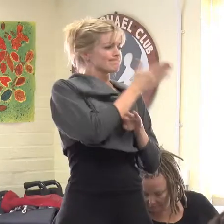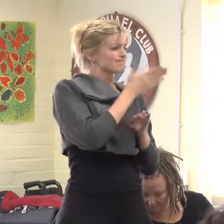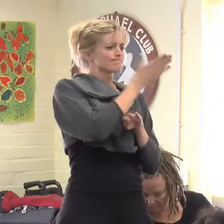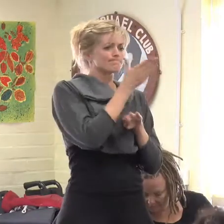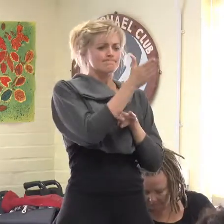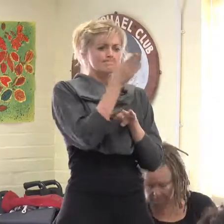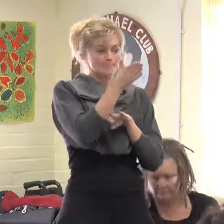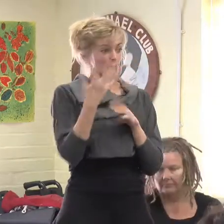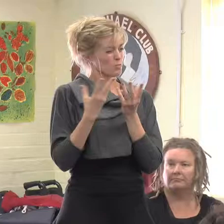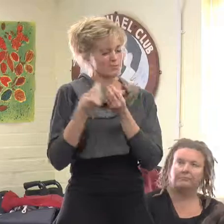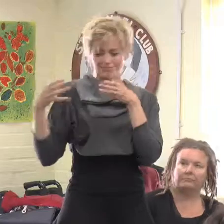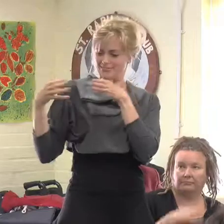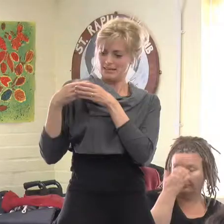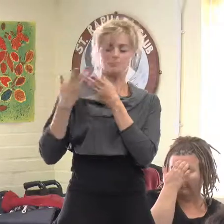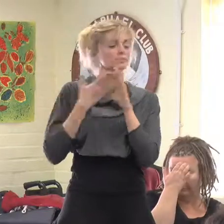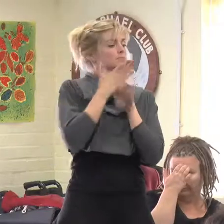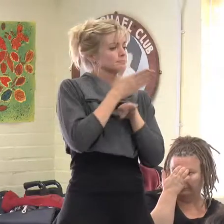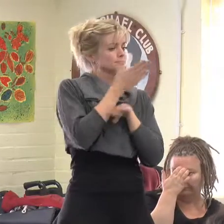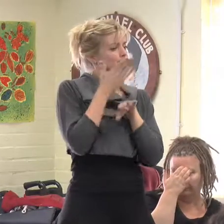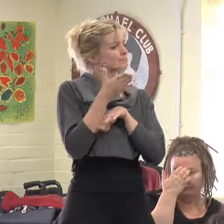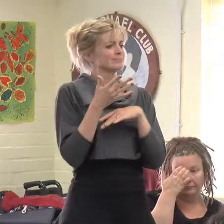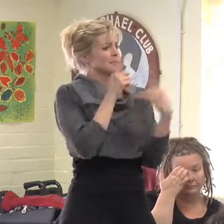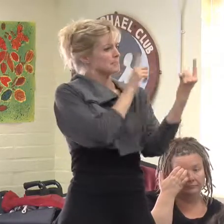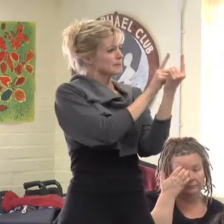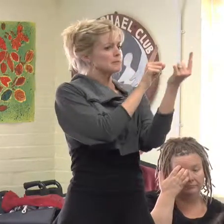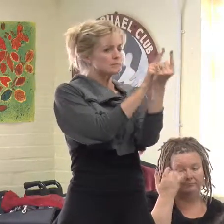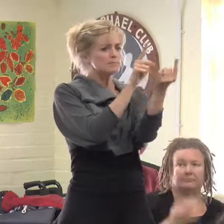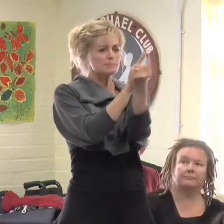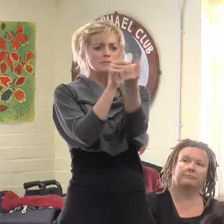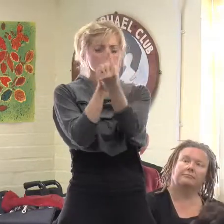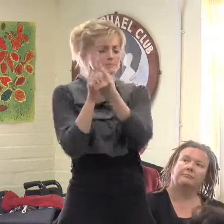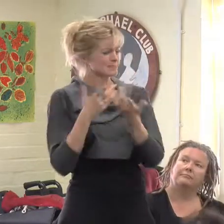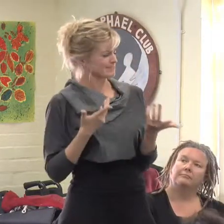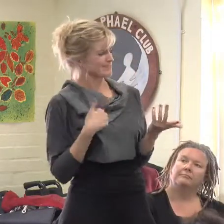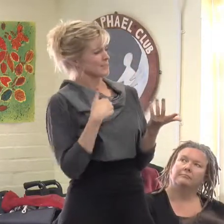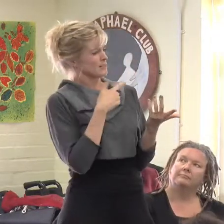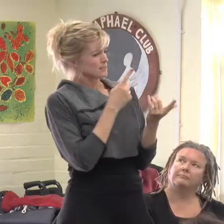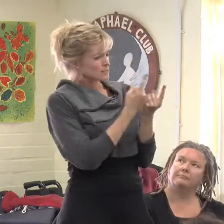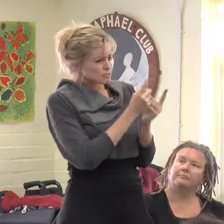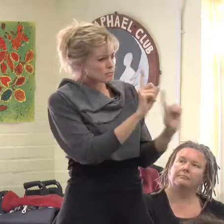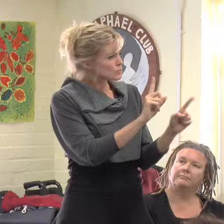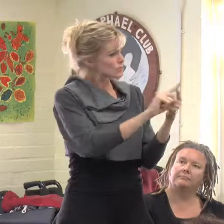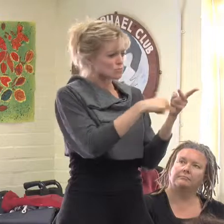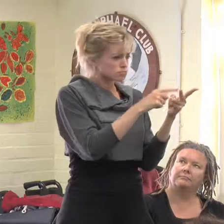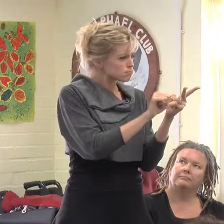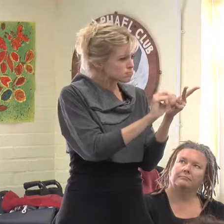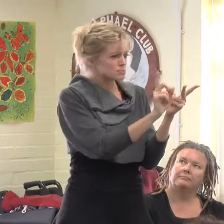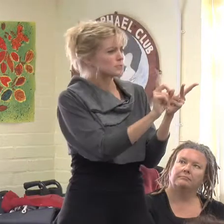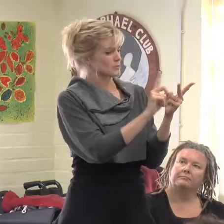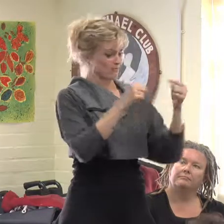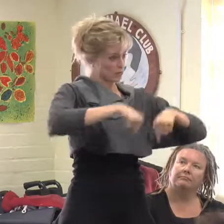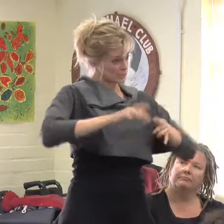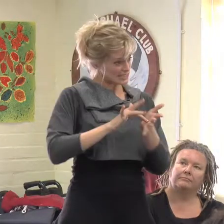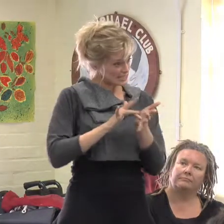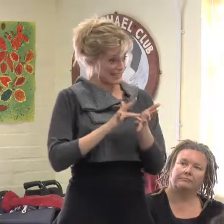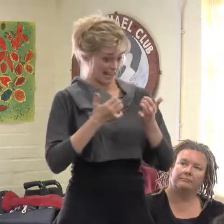constituency with my team and we've been knocking on doors, listening and learning to the issues that matter to people on the doorstep for our city